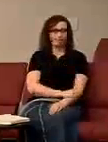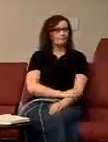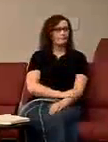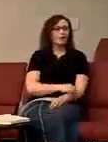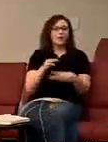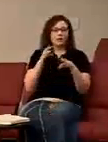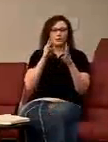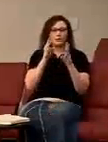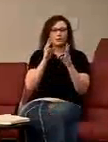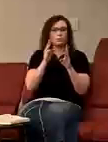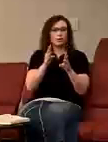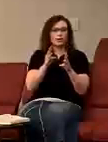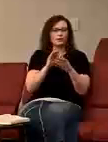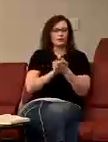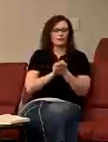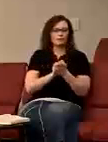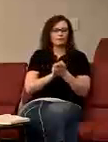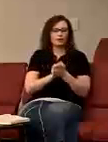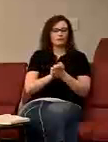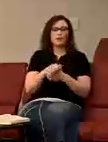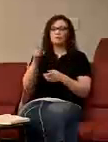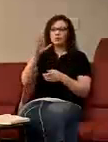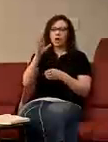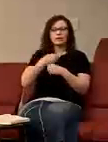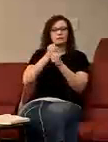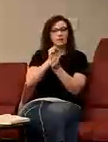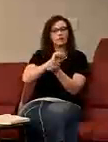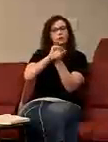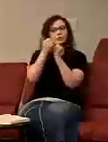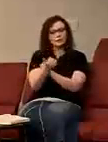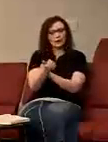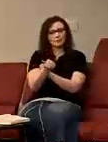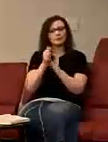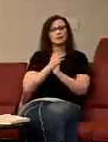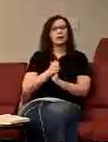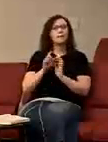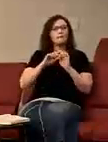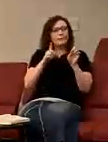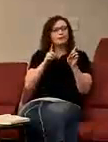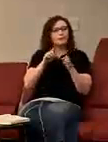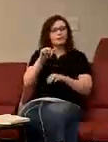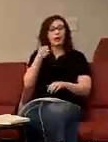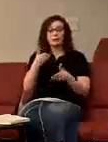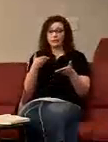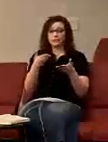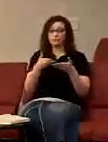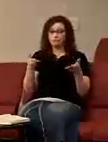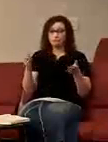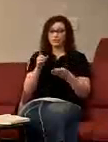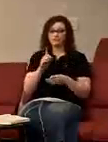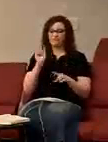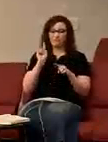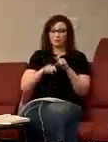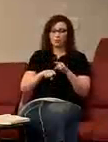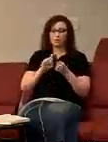that God has made for things to adapt and change. But there's other things that can't change. And you can't add